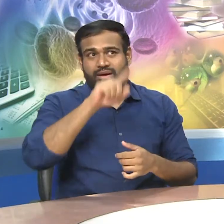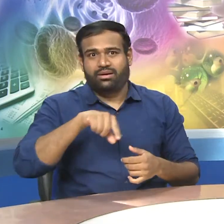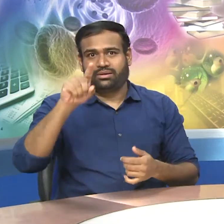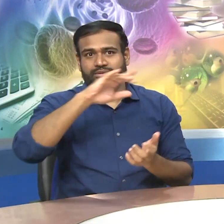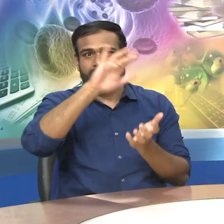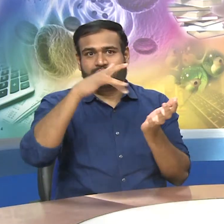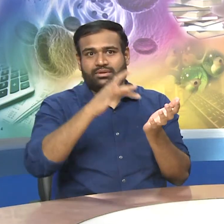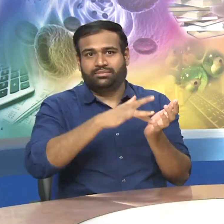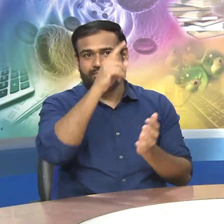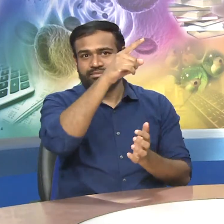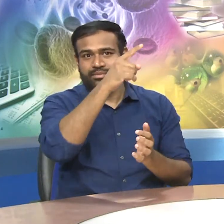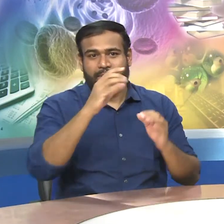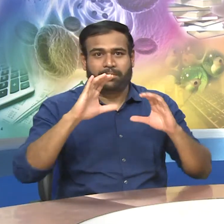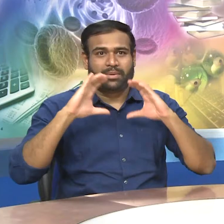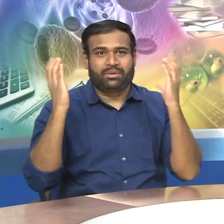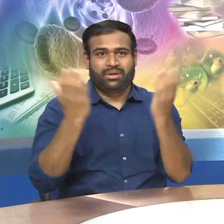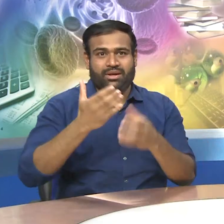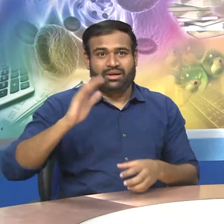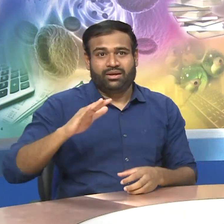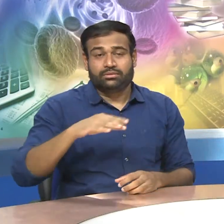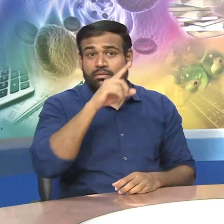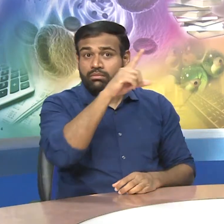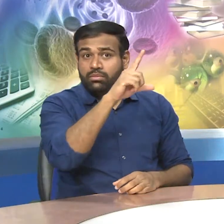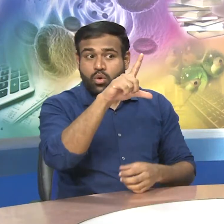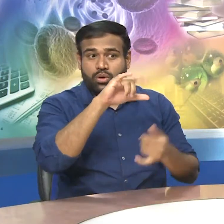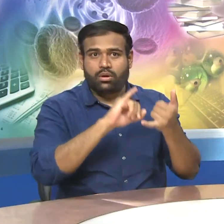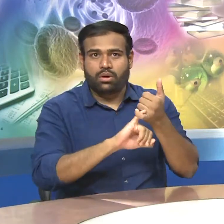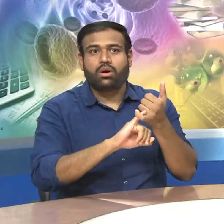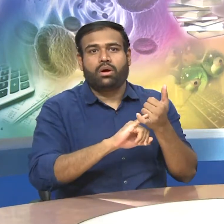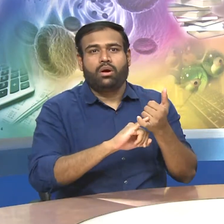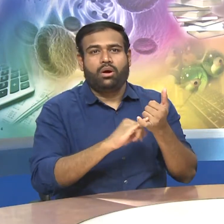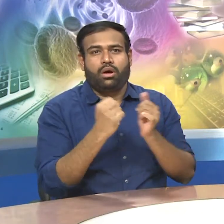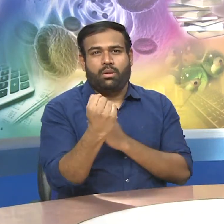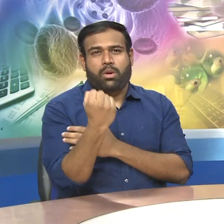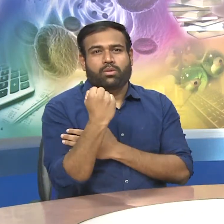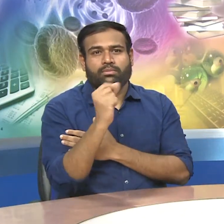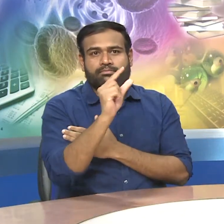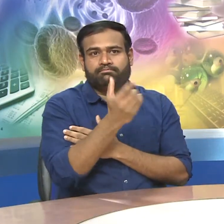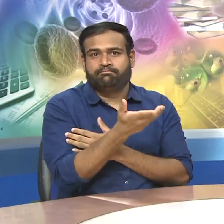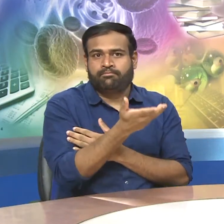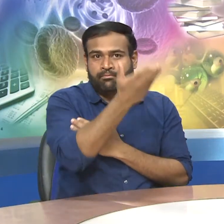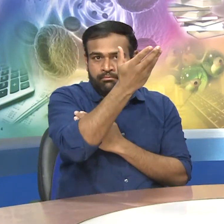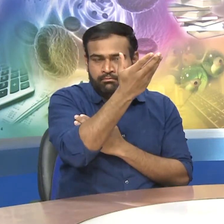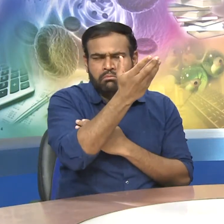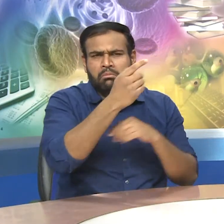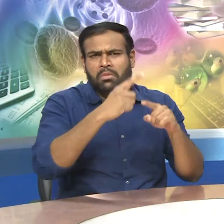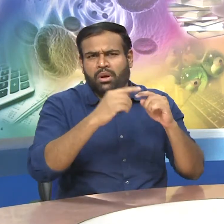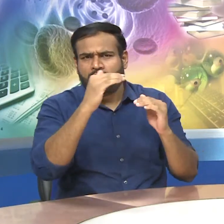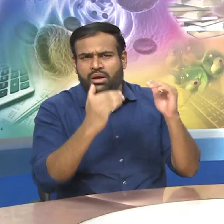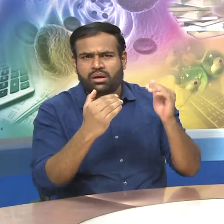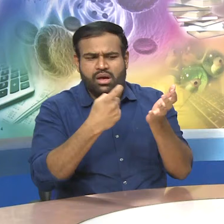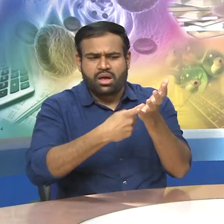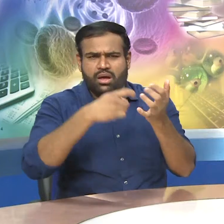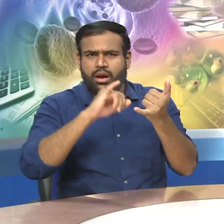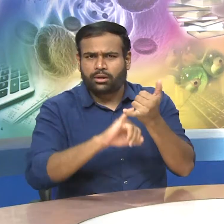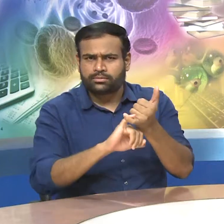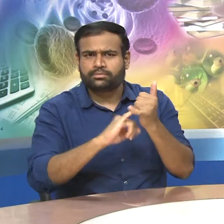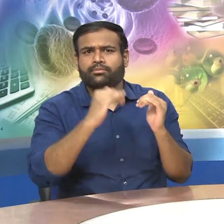Lok Sabha is more powerful than Rajya Sabha because it's union level.